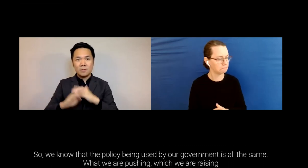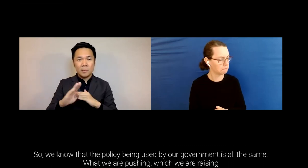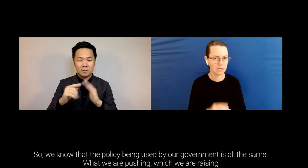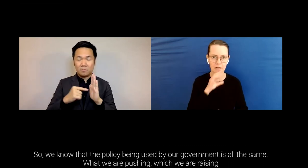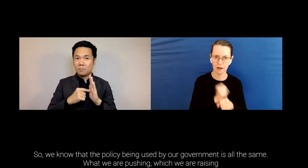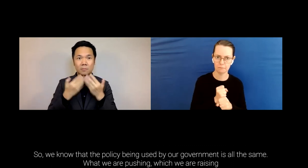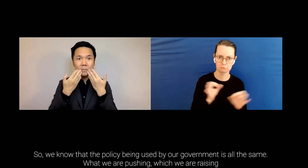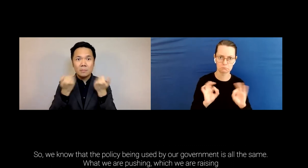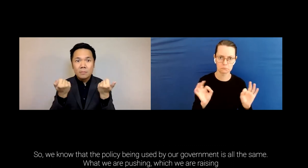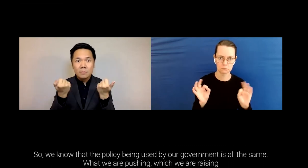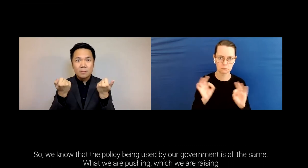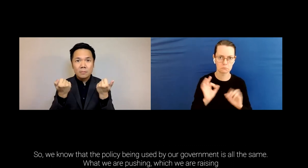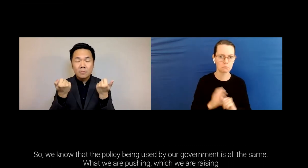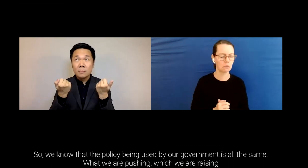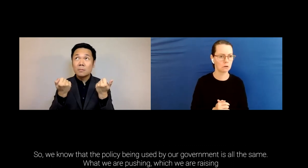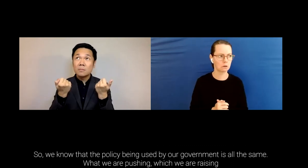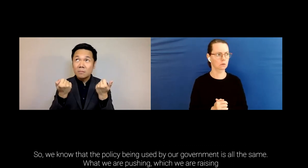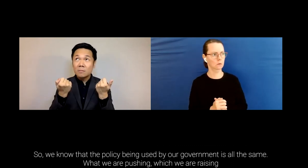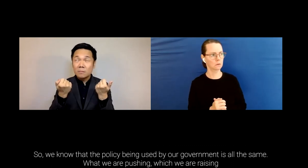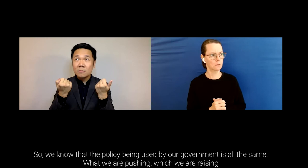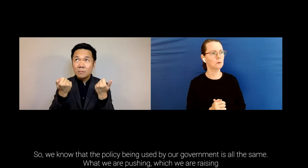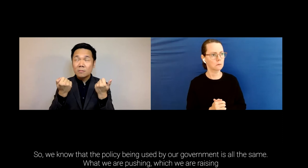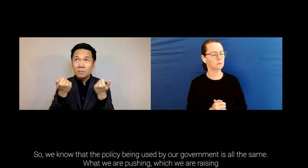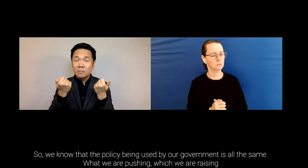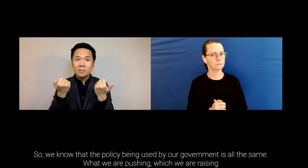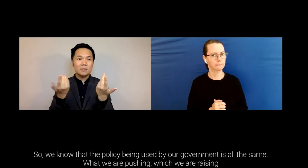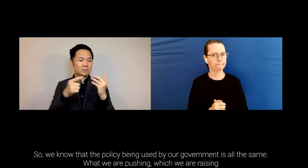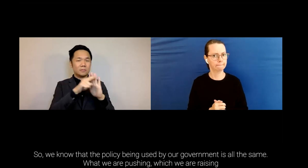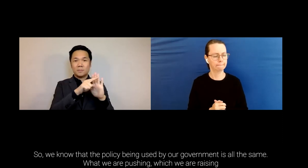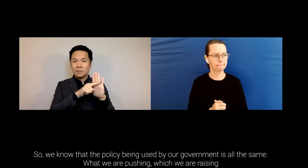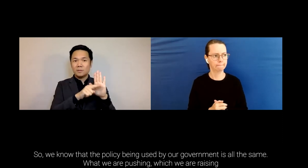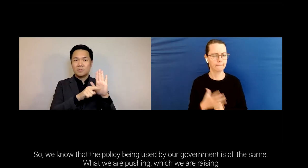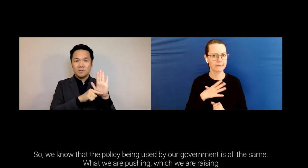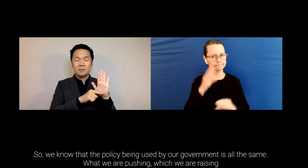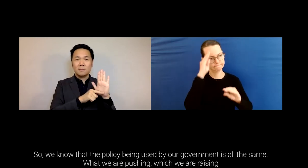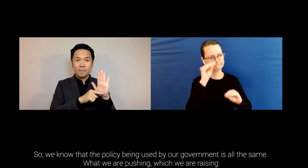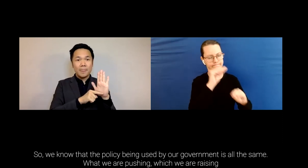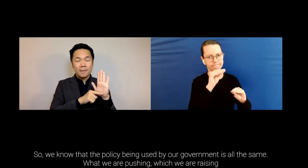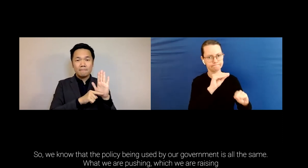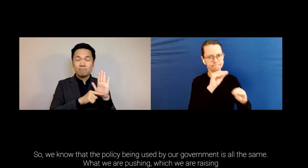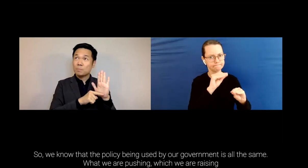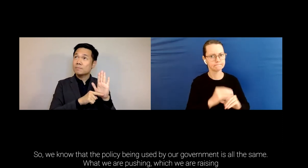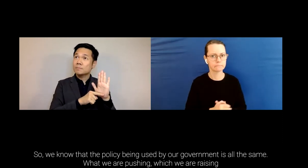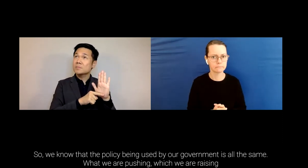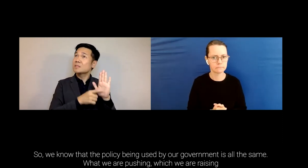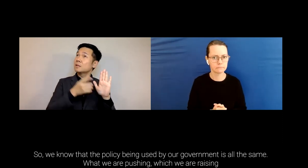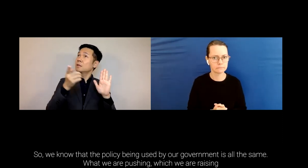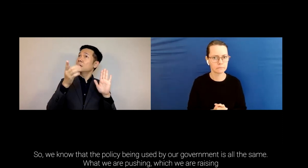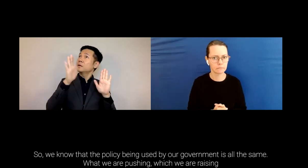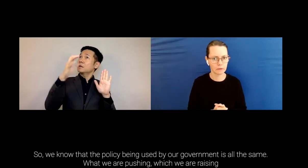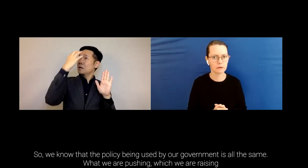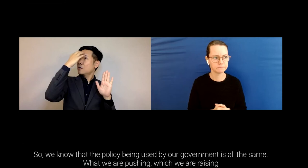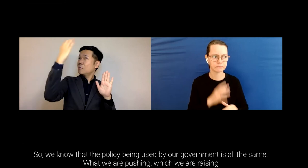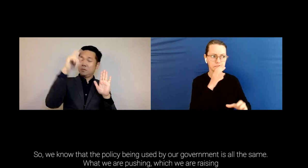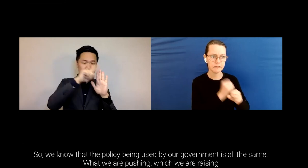So we know that all the policy or the act that being used by by our government